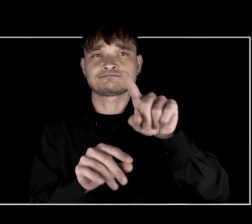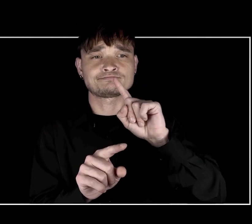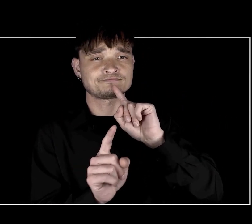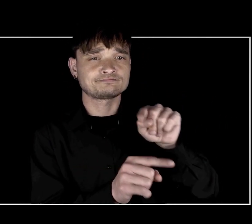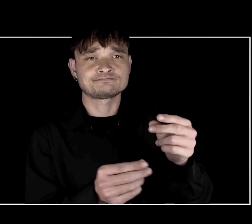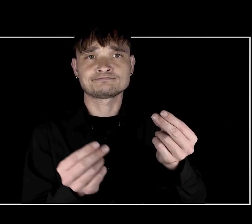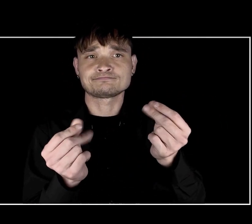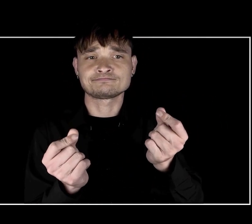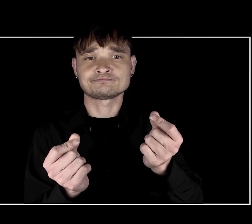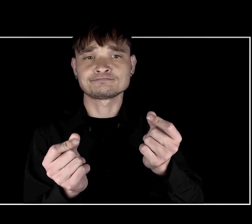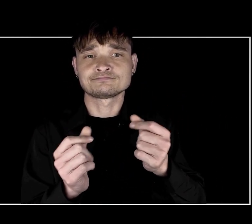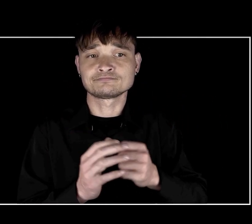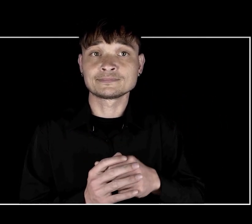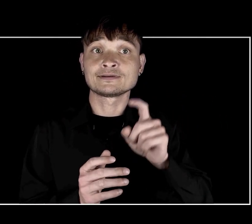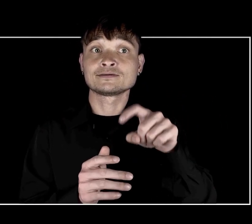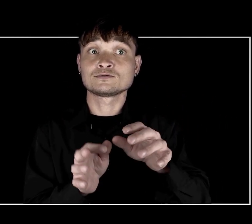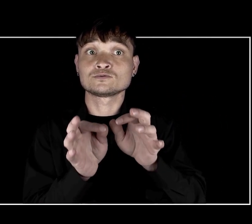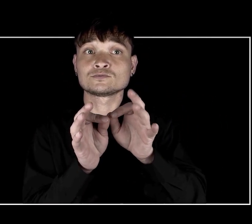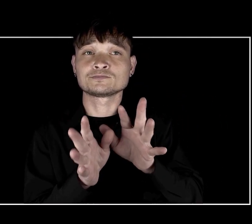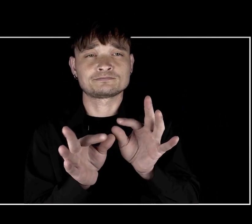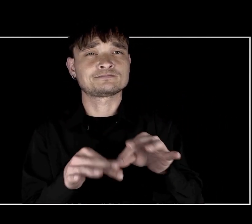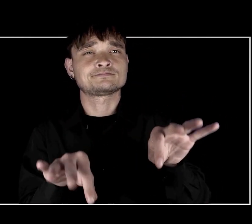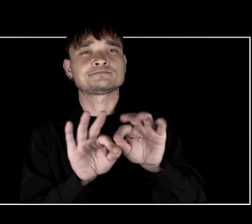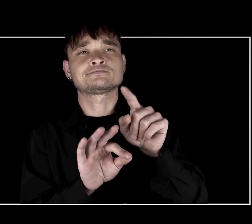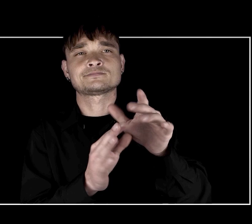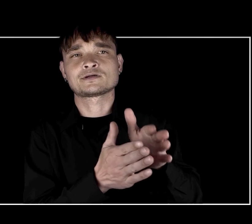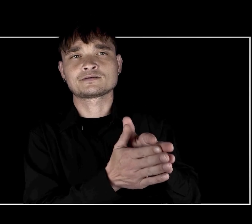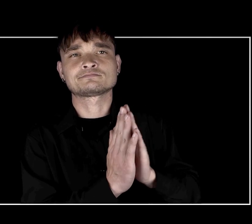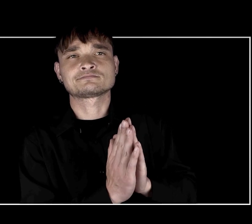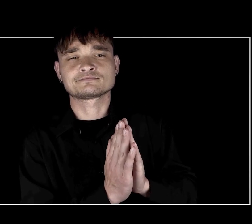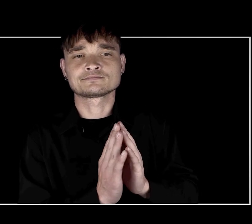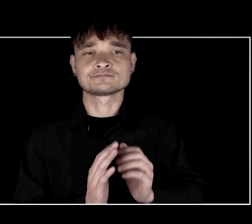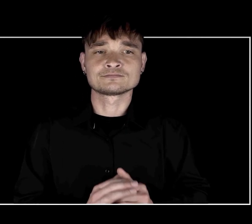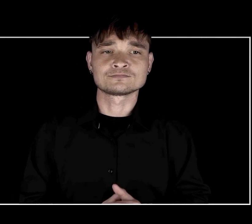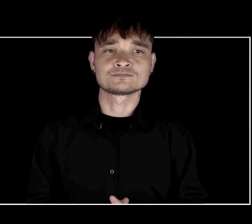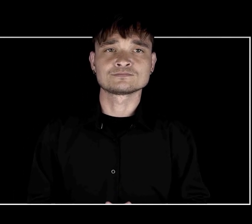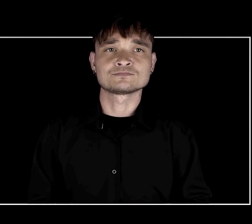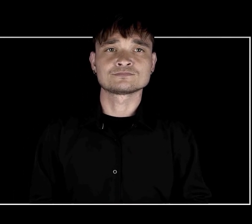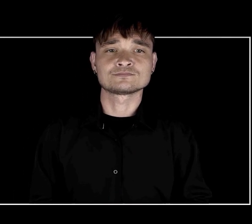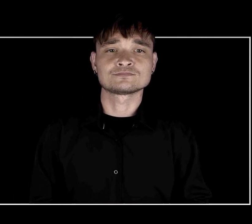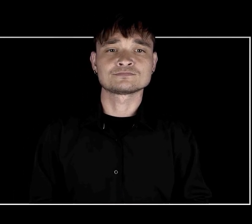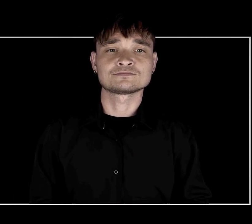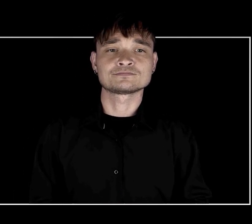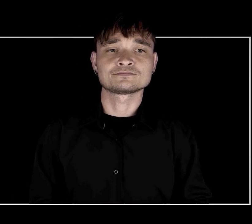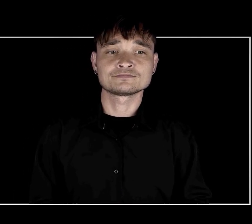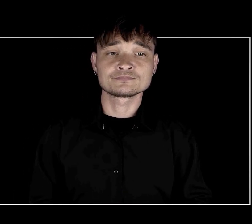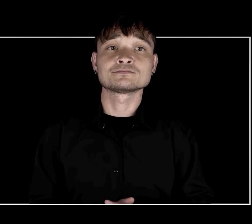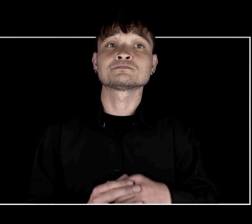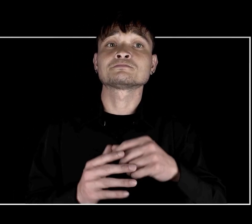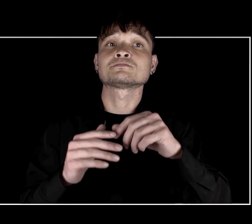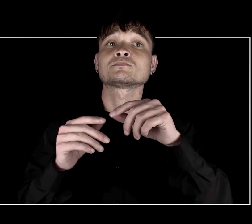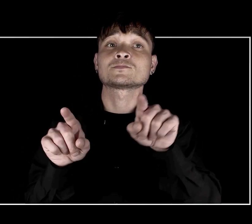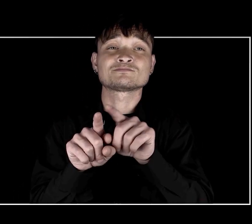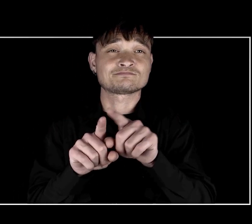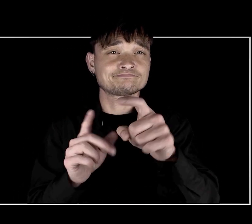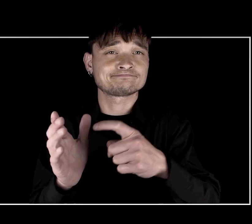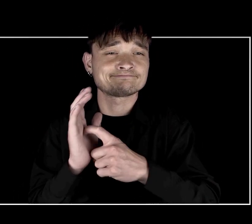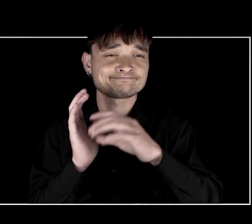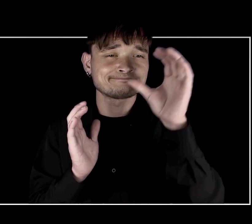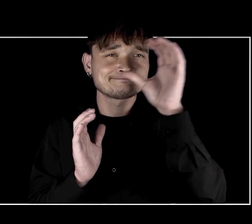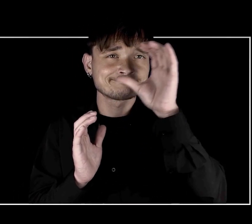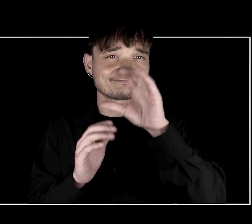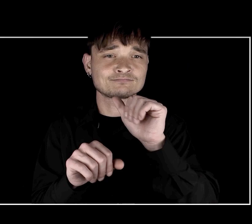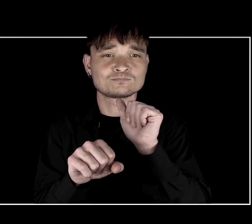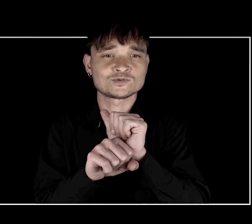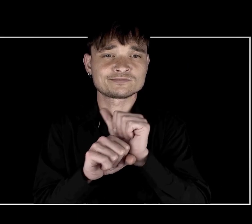quickly. If you need an interpreter, ask for one. You will most likely be required to search for work.